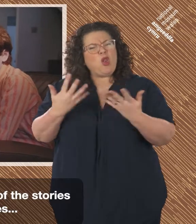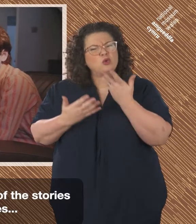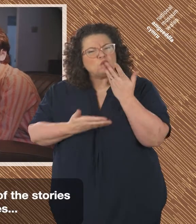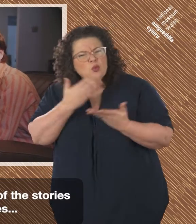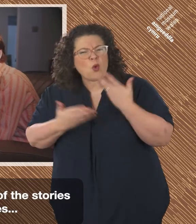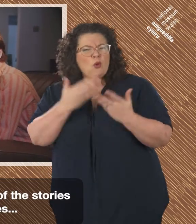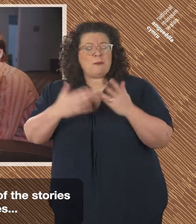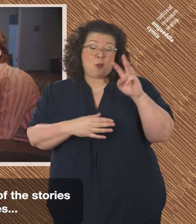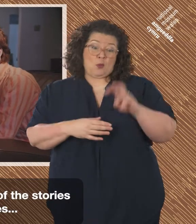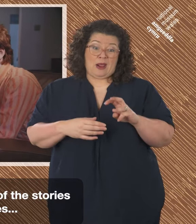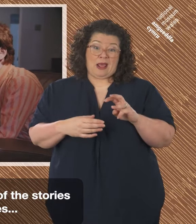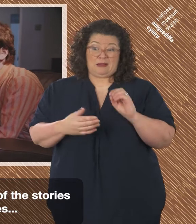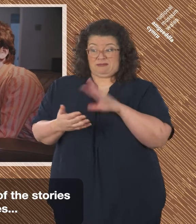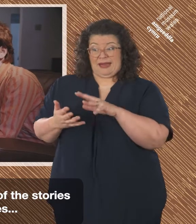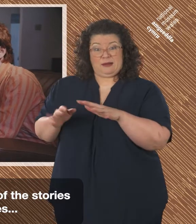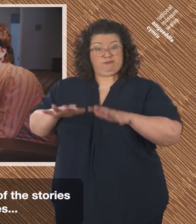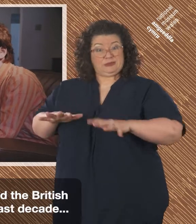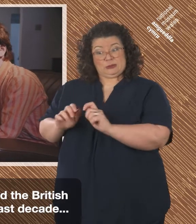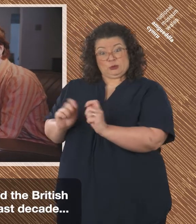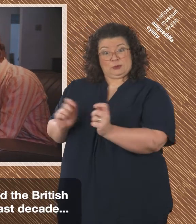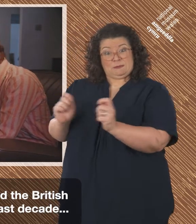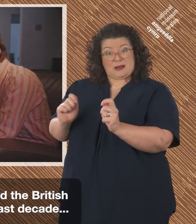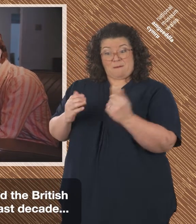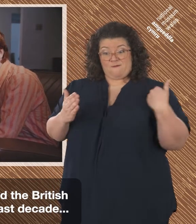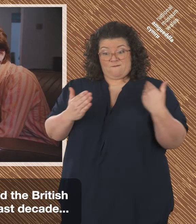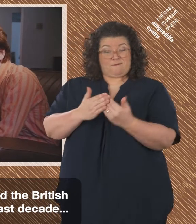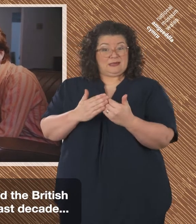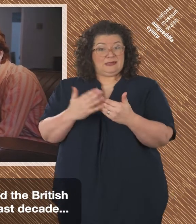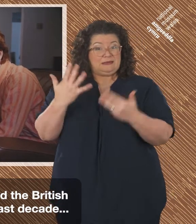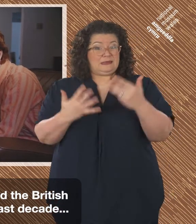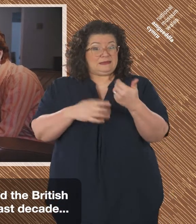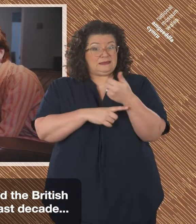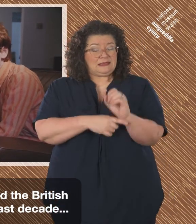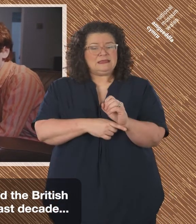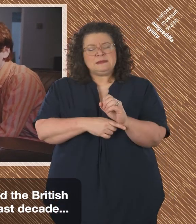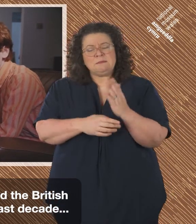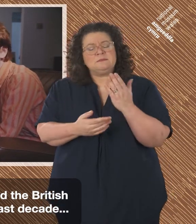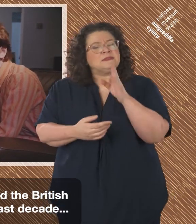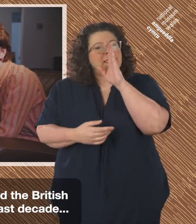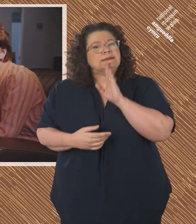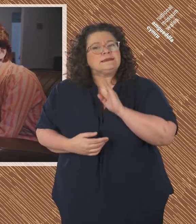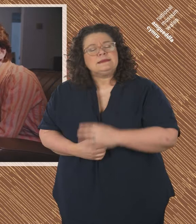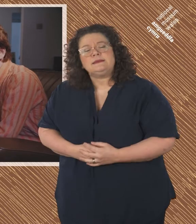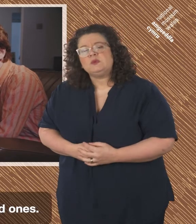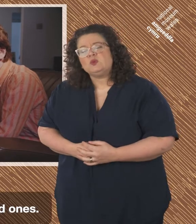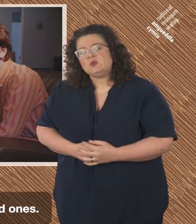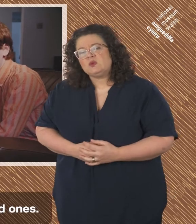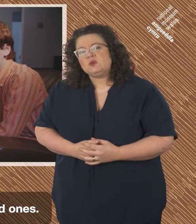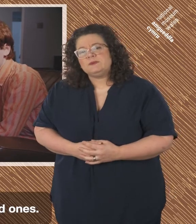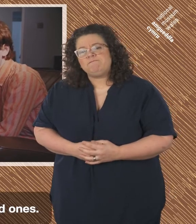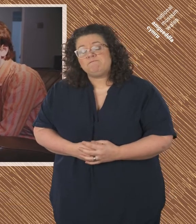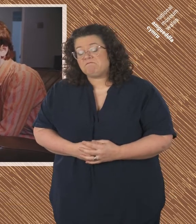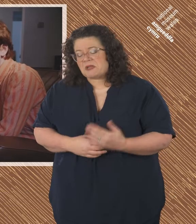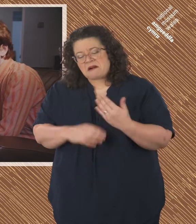Unfortunately, a lot of the stories about Wales which have reached the British newspapers in the last decade have been